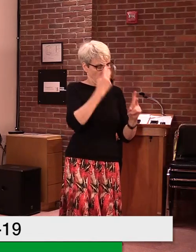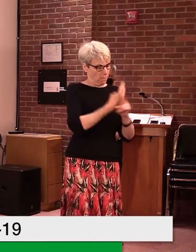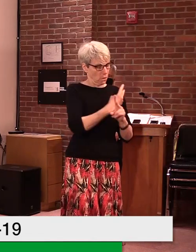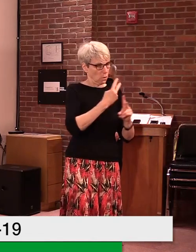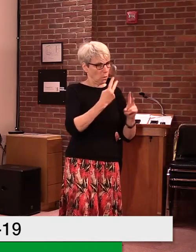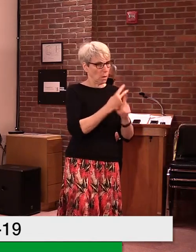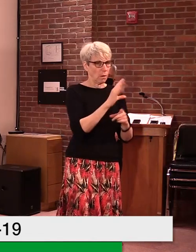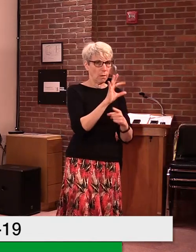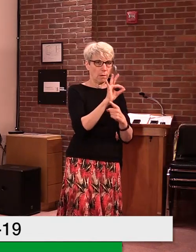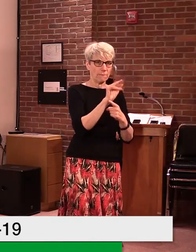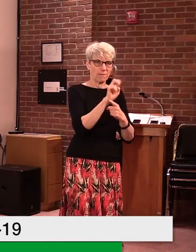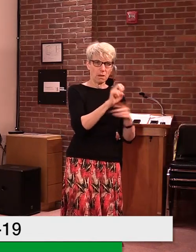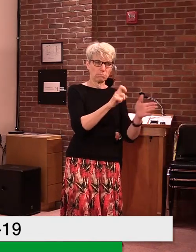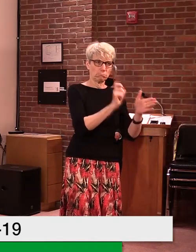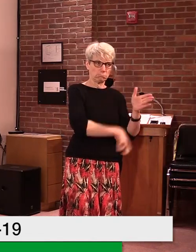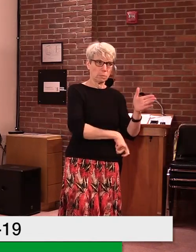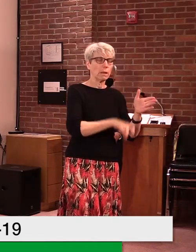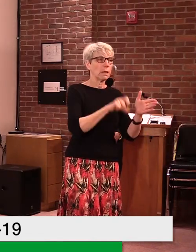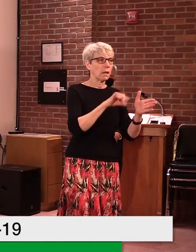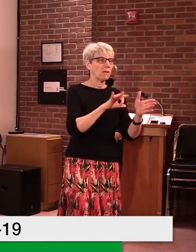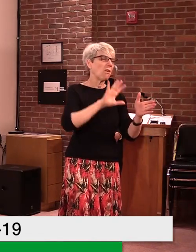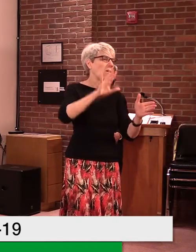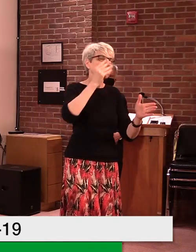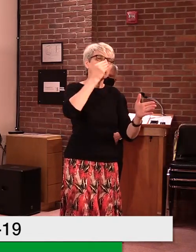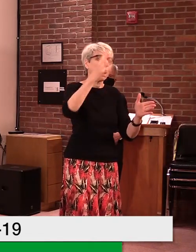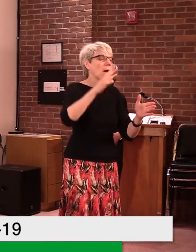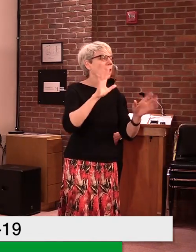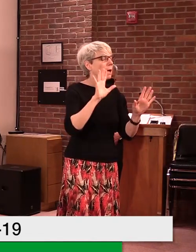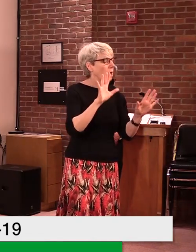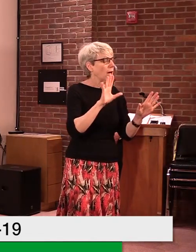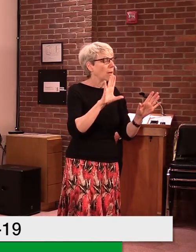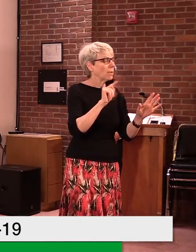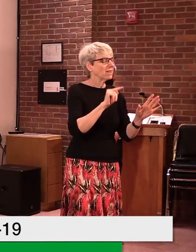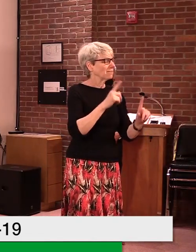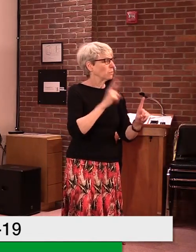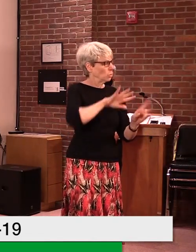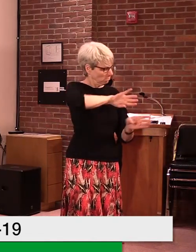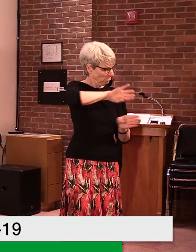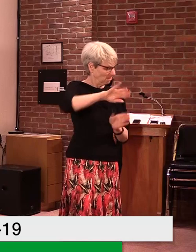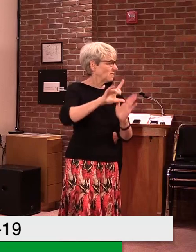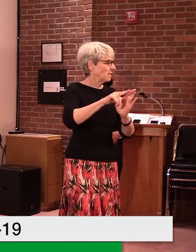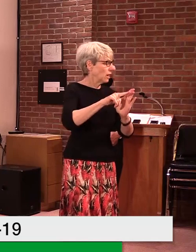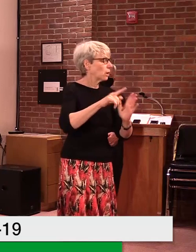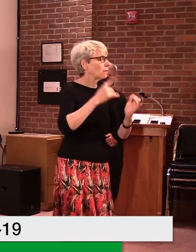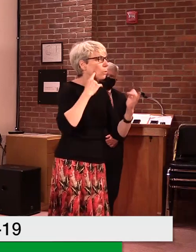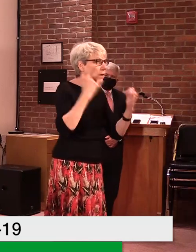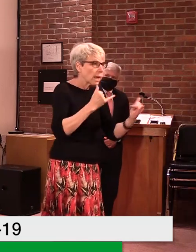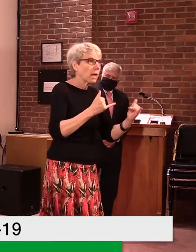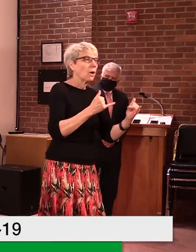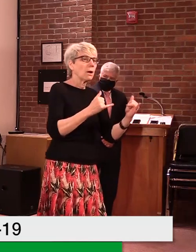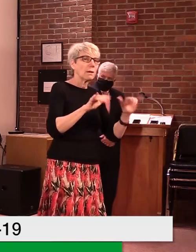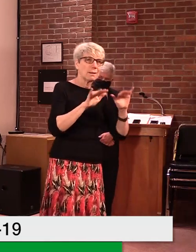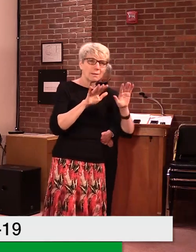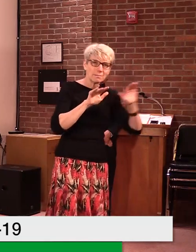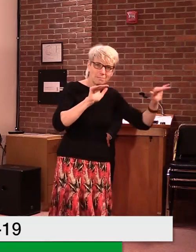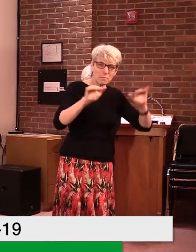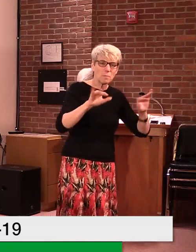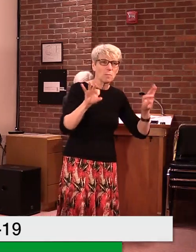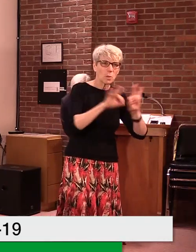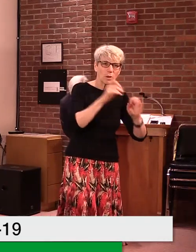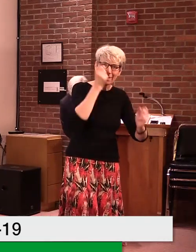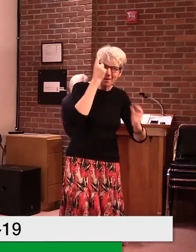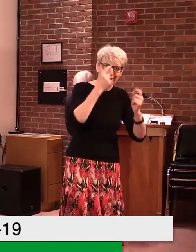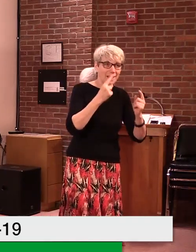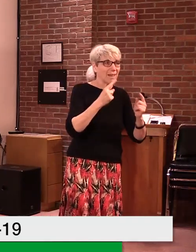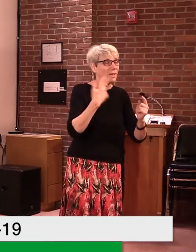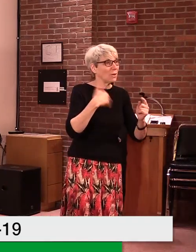time. Again, we just want people to do the right thing, get prepared for this and understand that it's in the best interest of all of us. We'll get through this